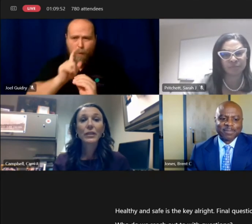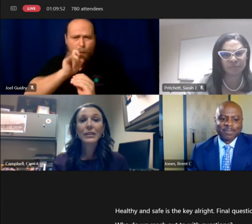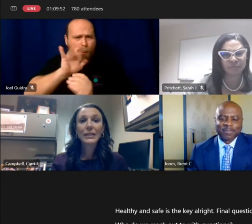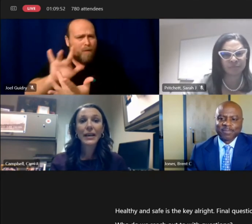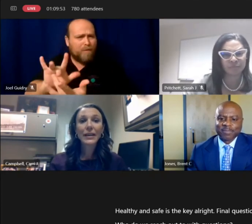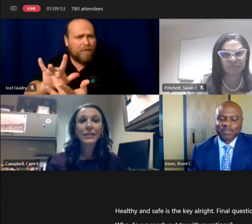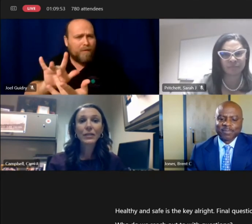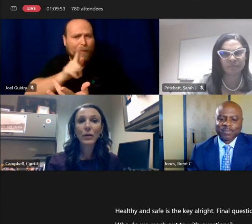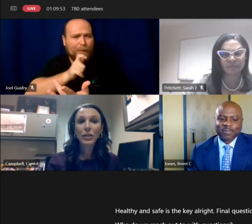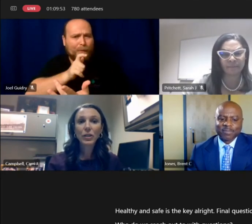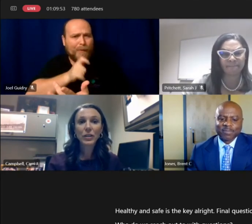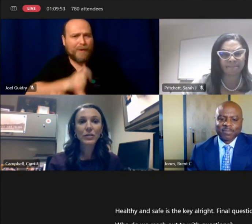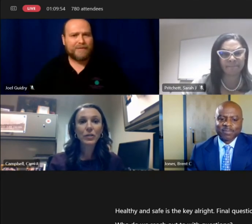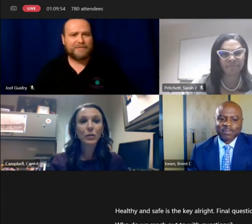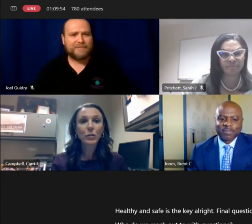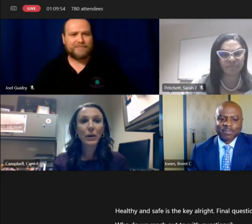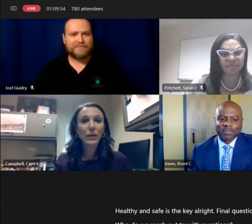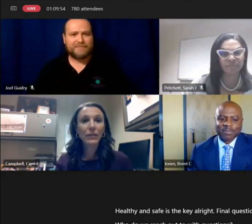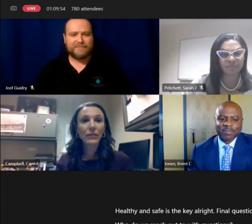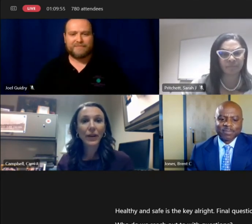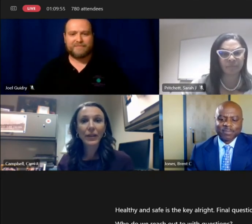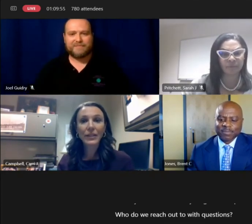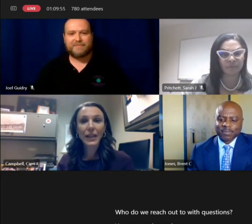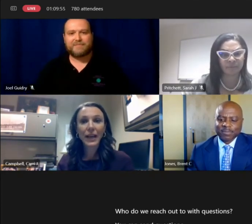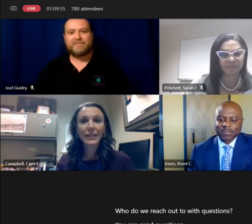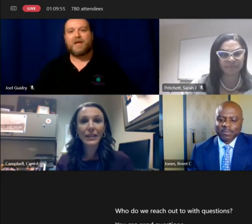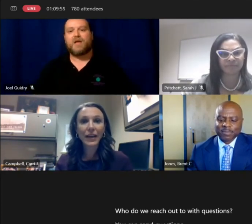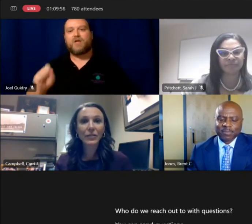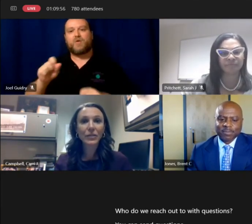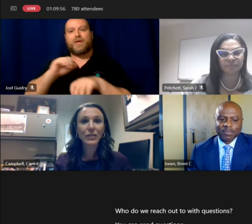You can send questions to